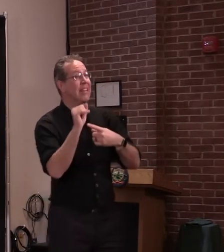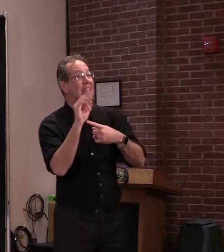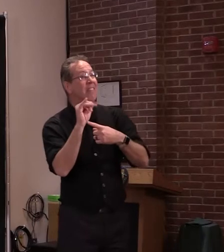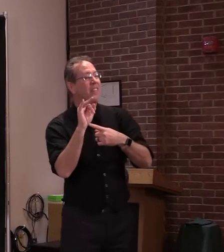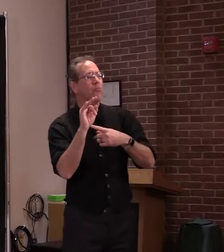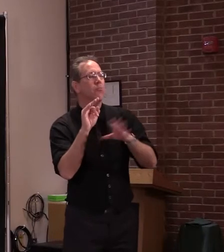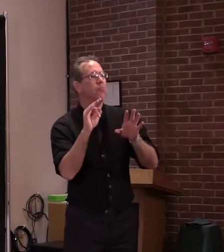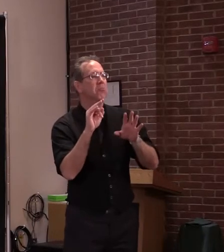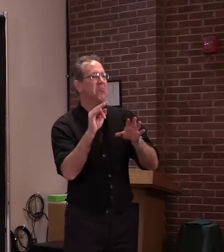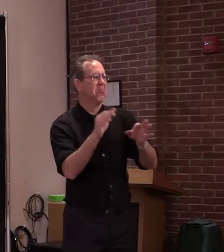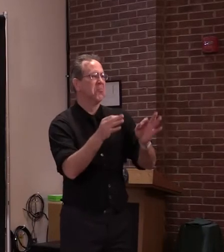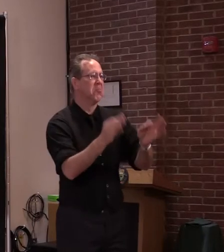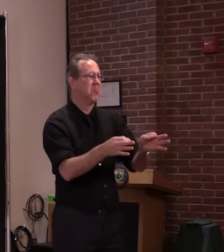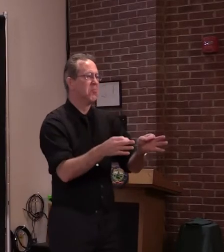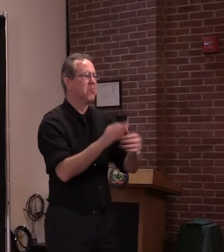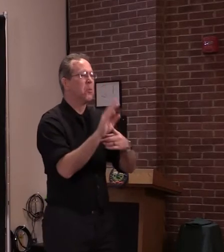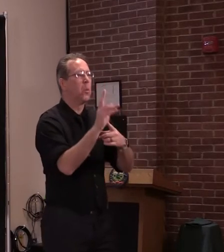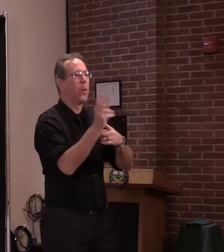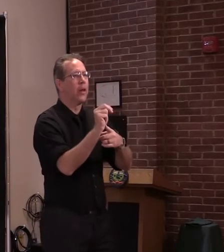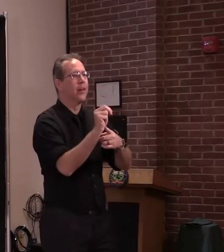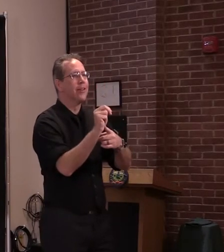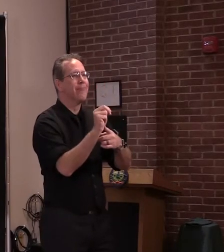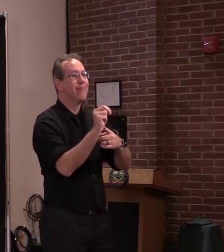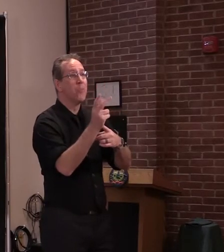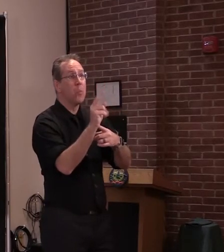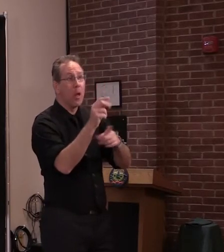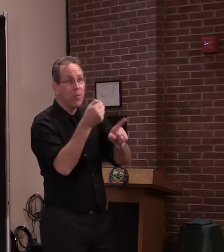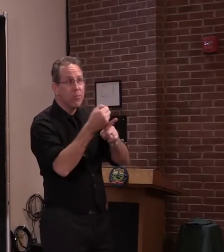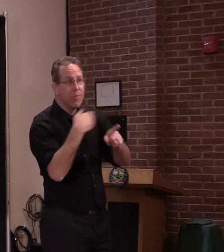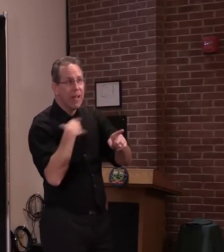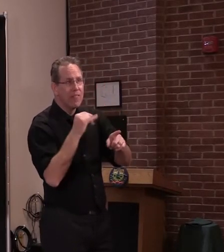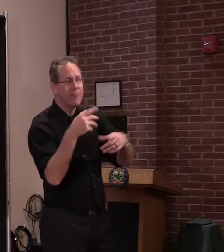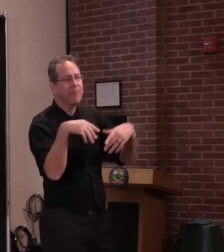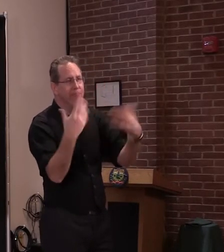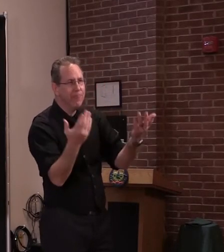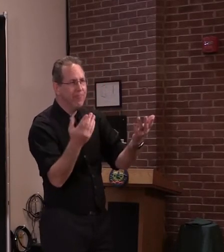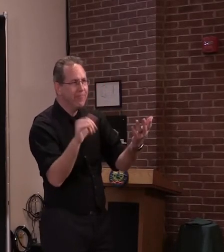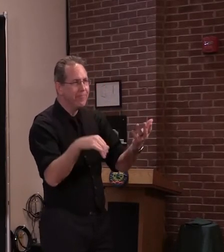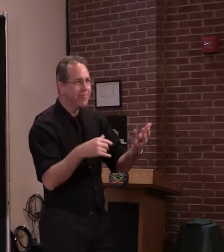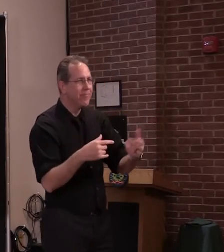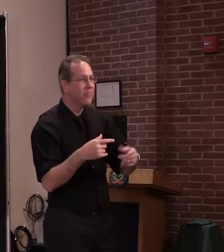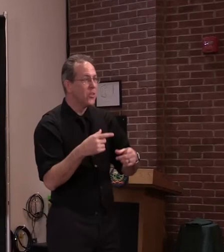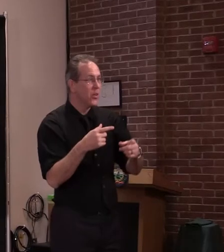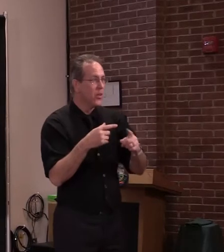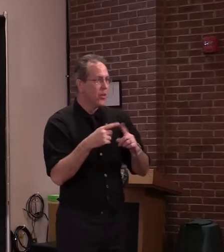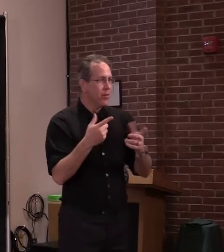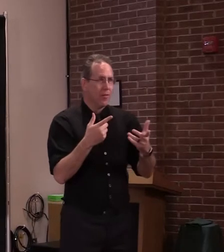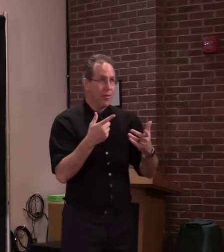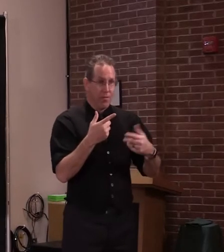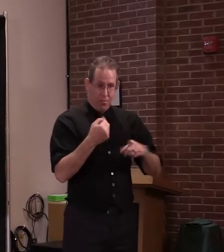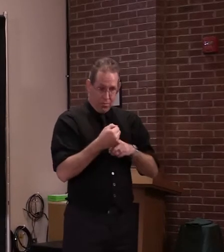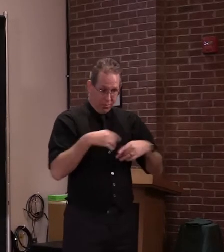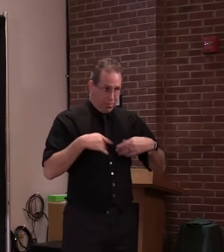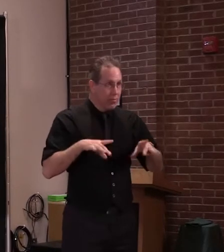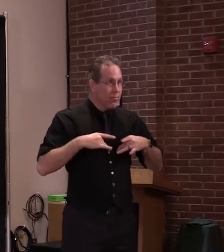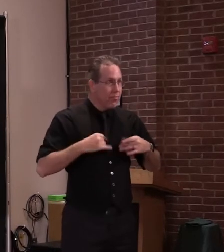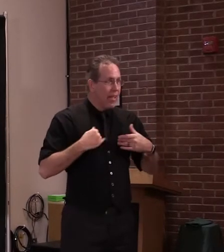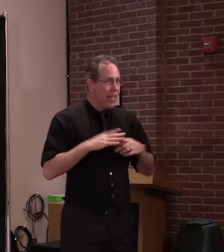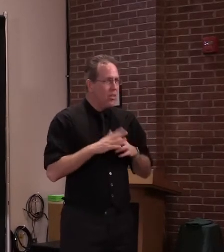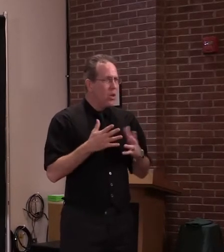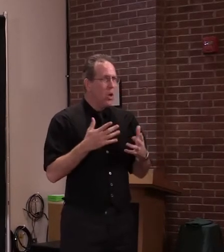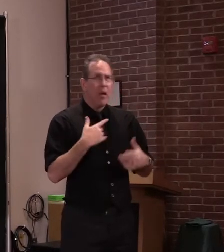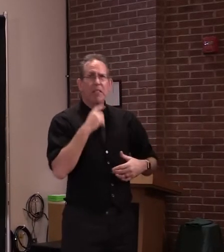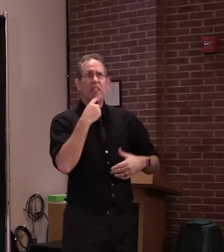It doesn't mean, though, you're going to become deathly ill. And I want everyone to pay a lot of attention to Commissioner Piszczek's